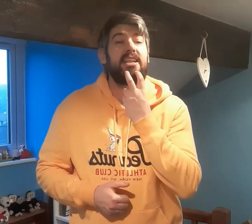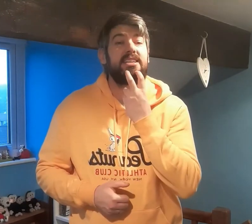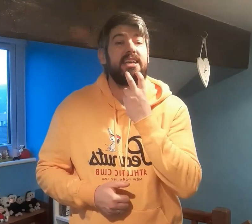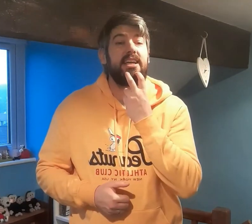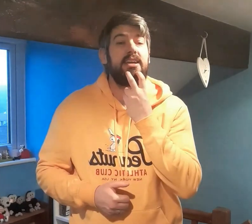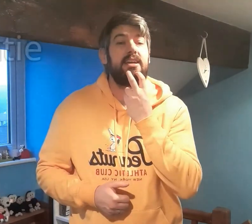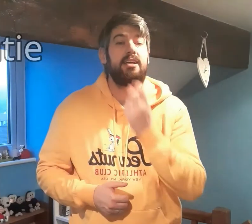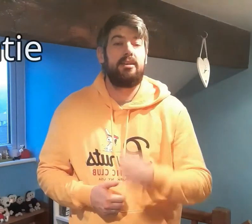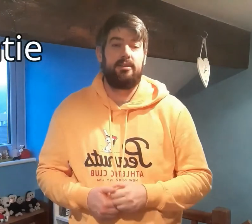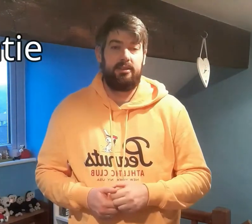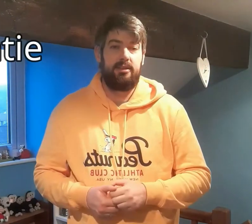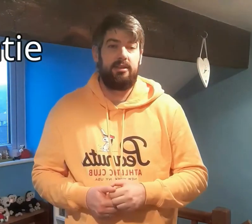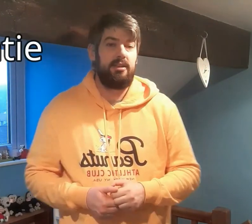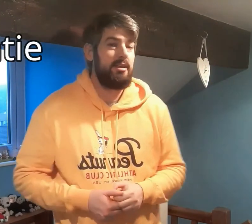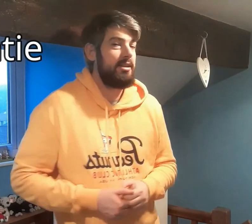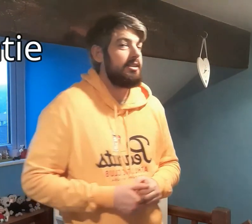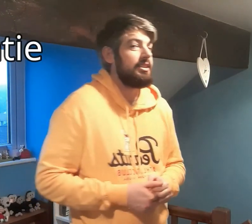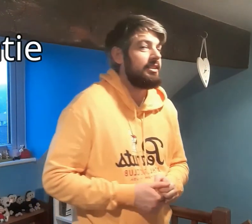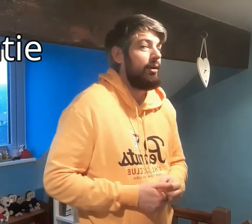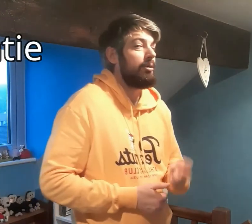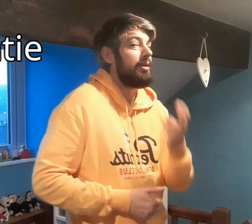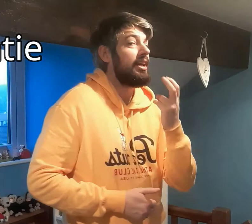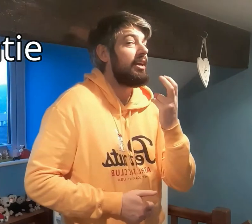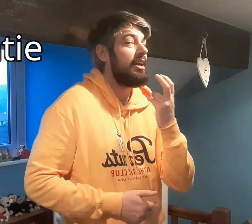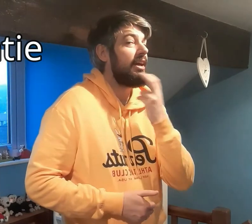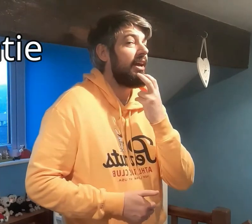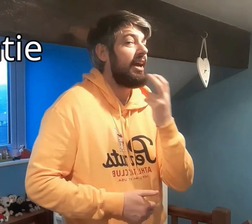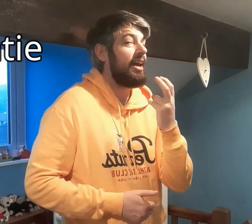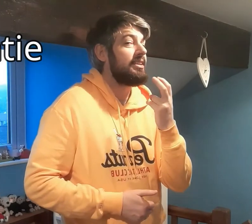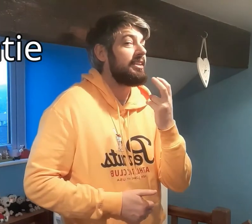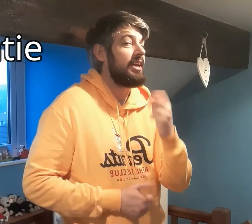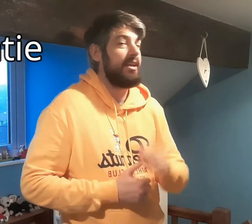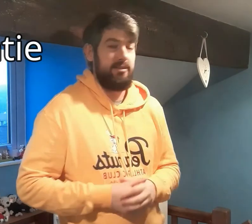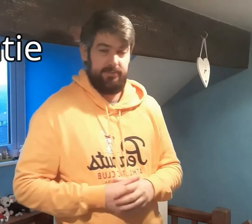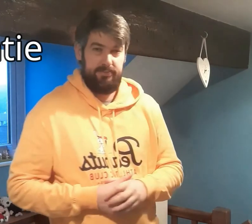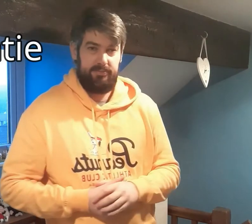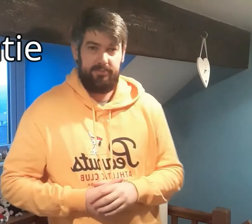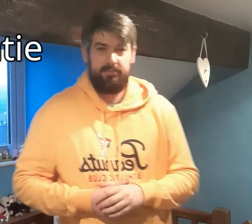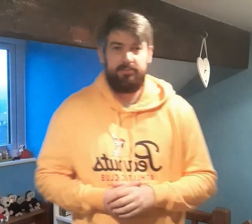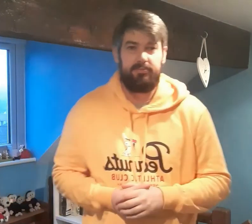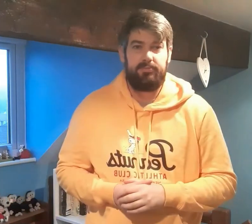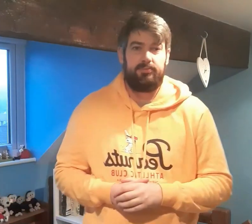Auntie. So that sound would be auntie.